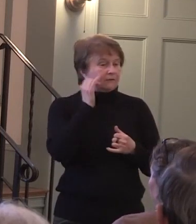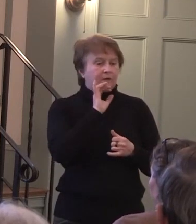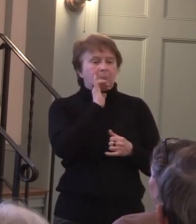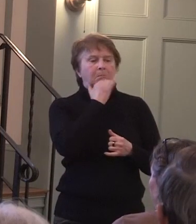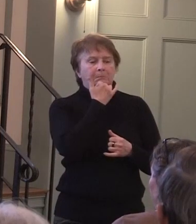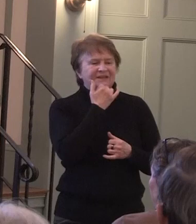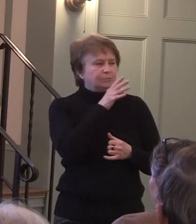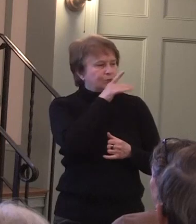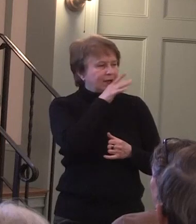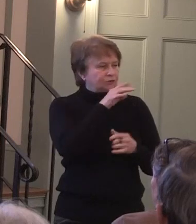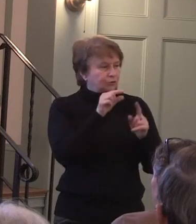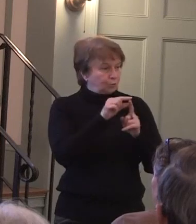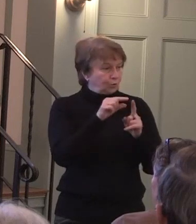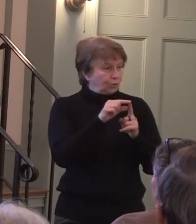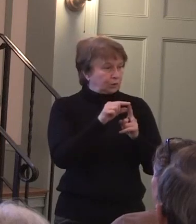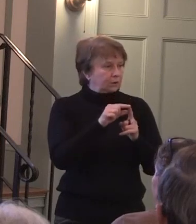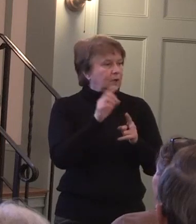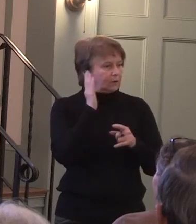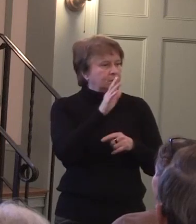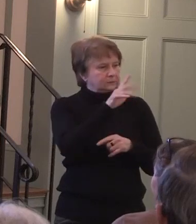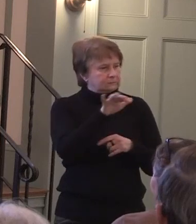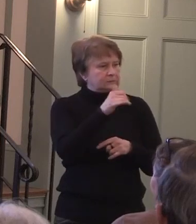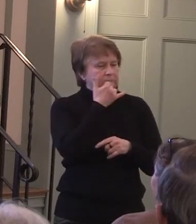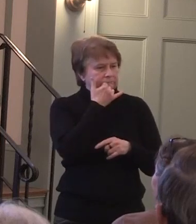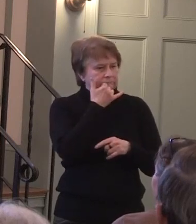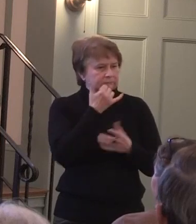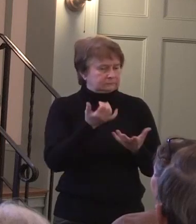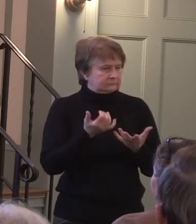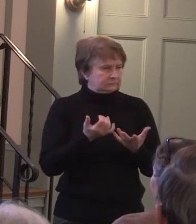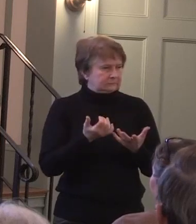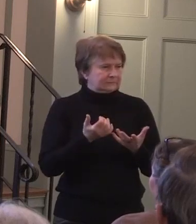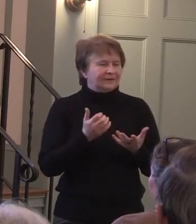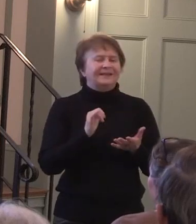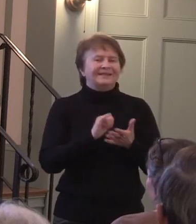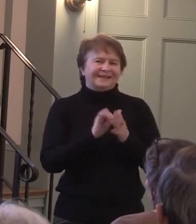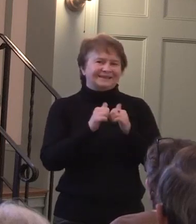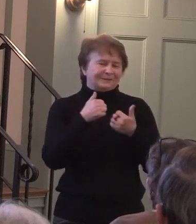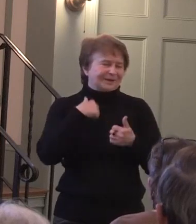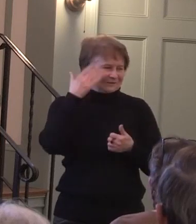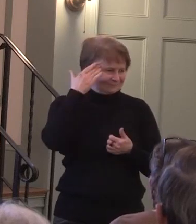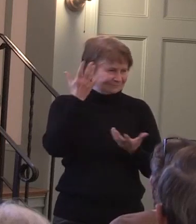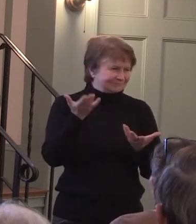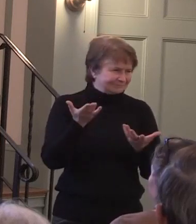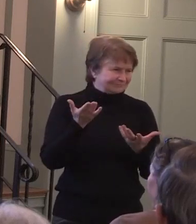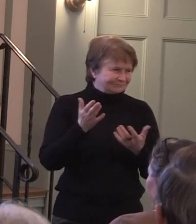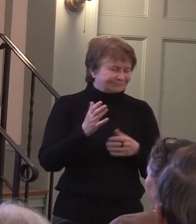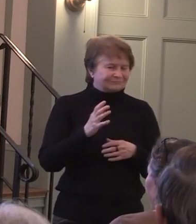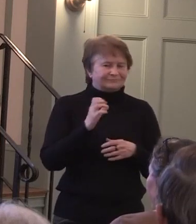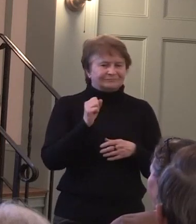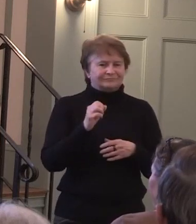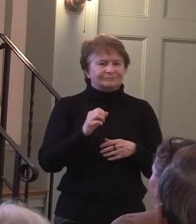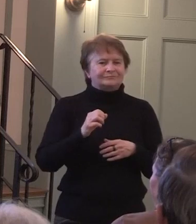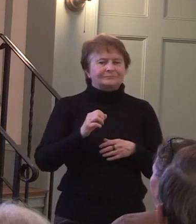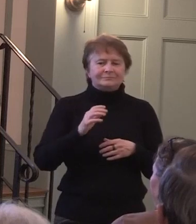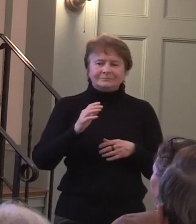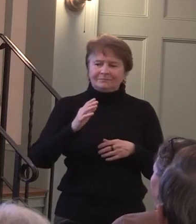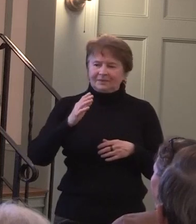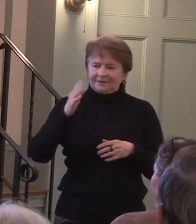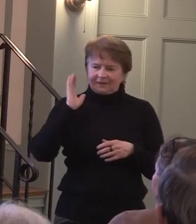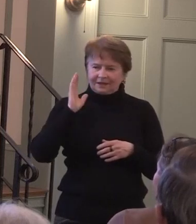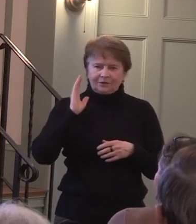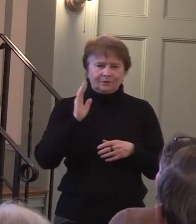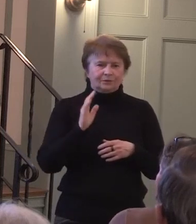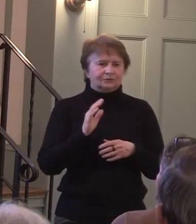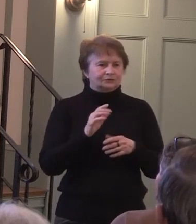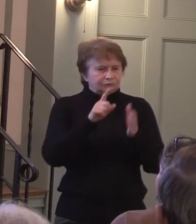mispronounced the word, it's spelled wrong. That's how they know. So they used to correct all the letters